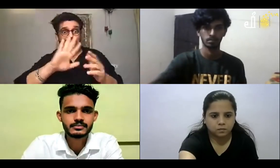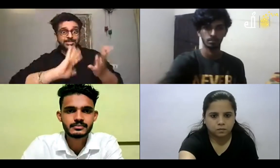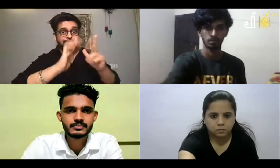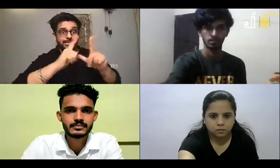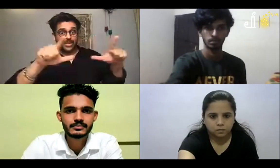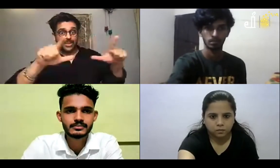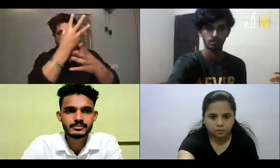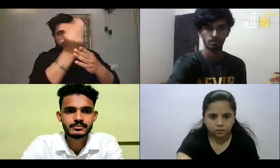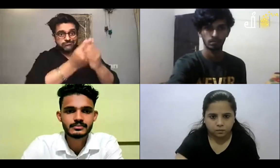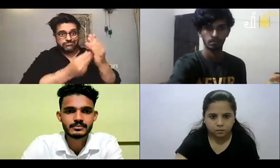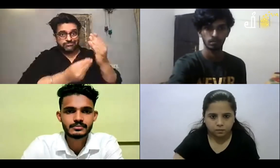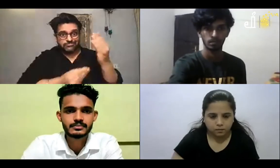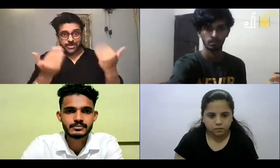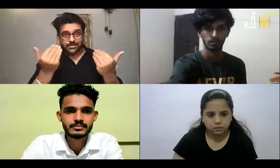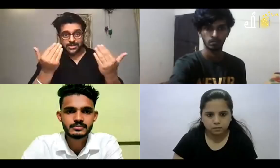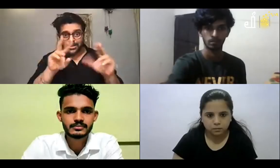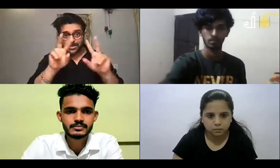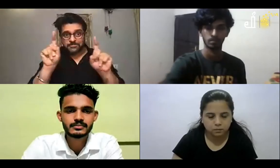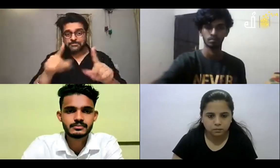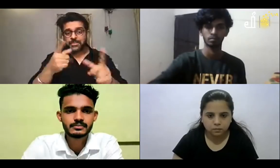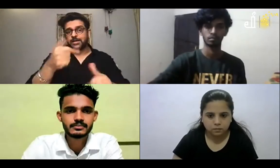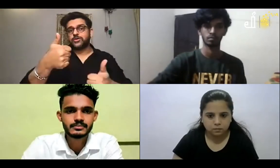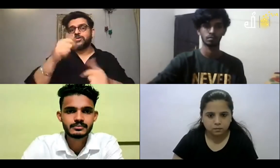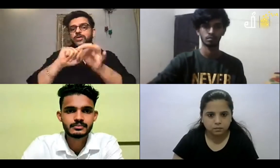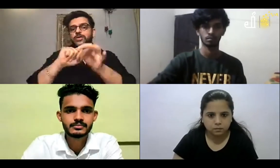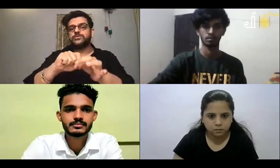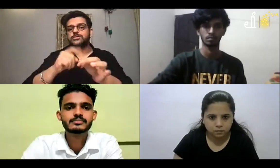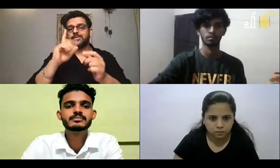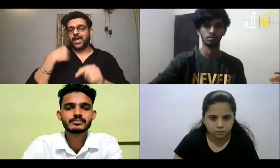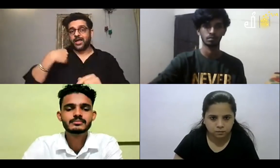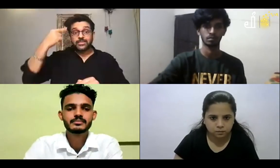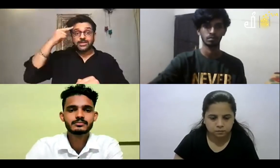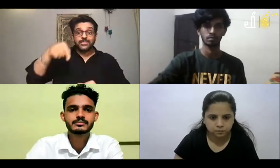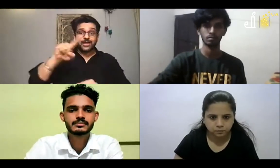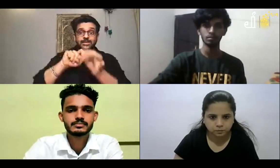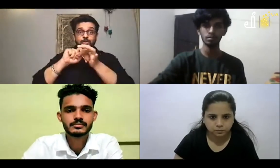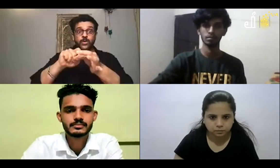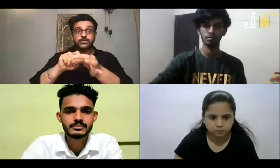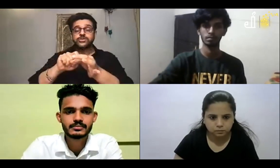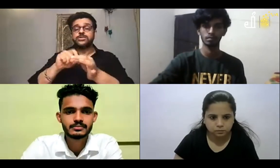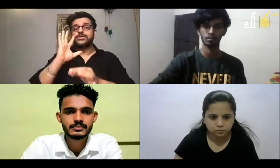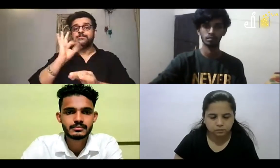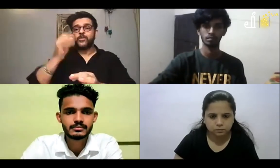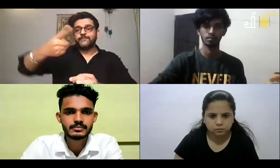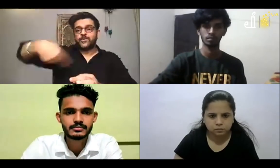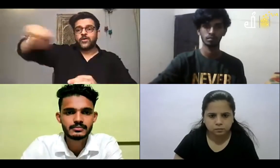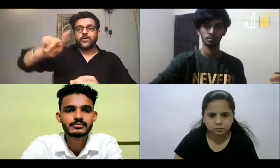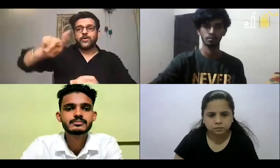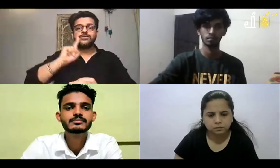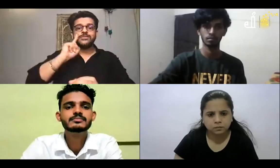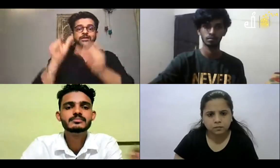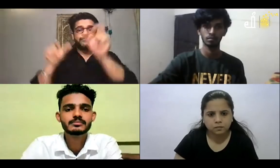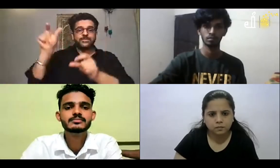implant, that means that sign language, uh, you know, it should be deprived. That kind of a question